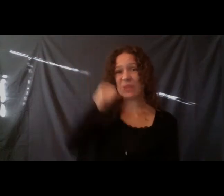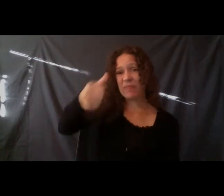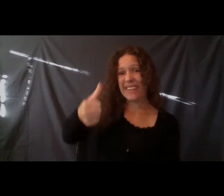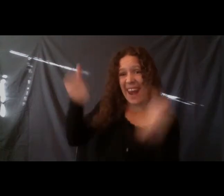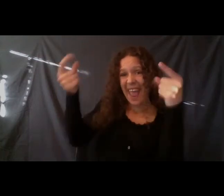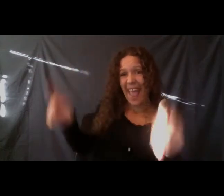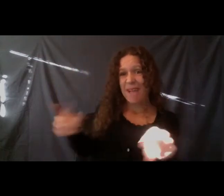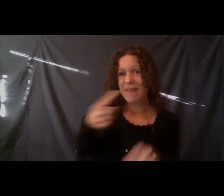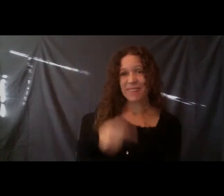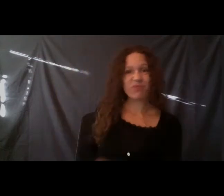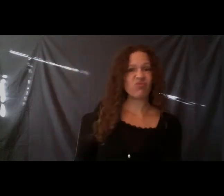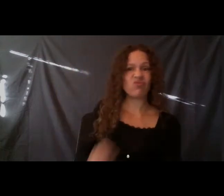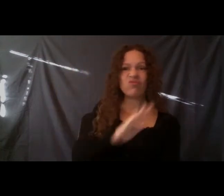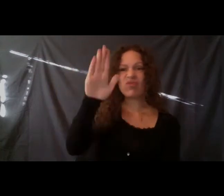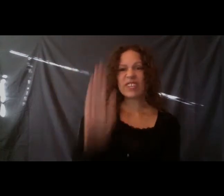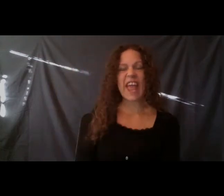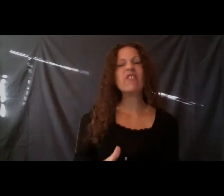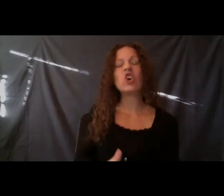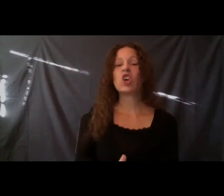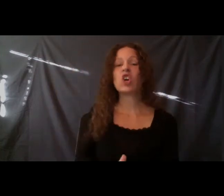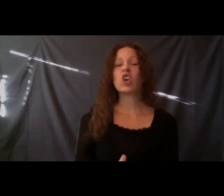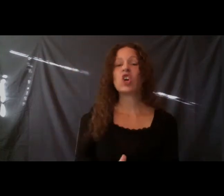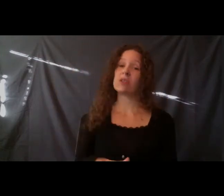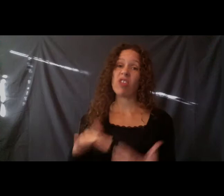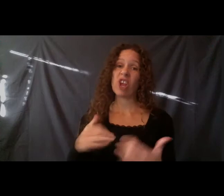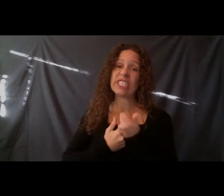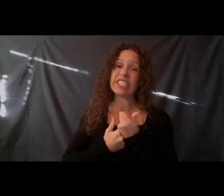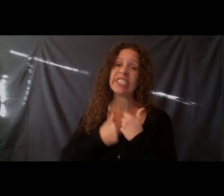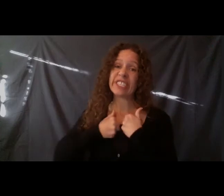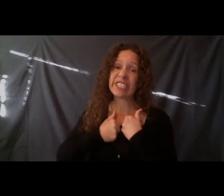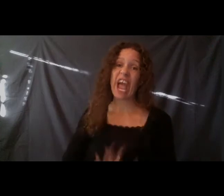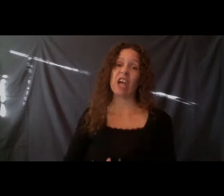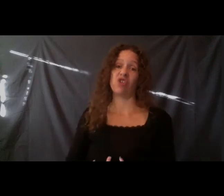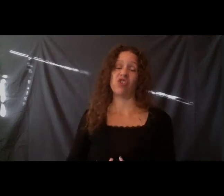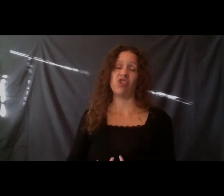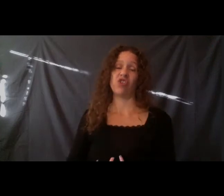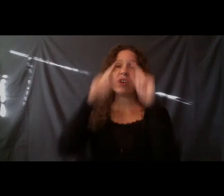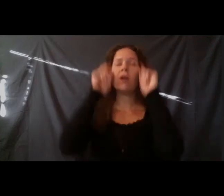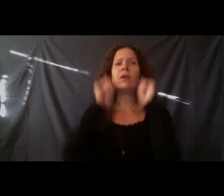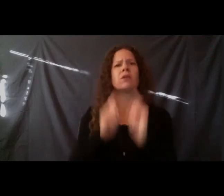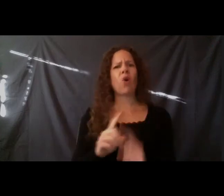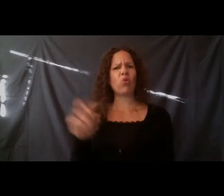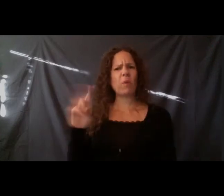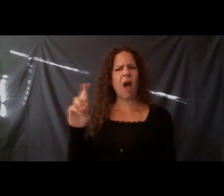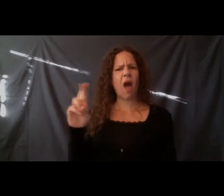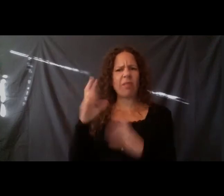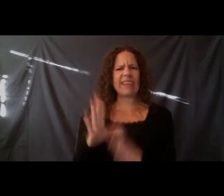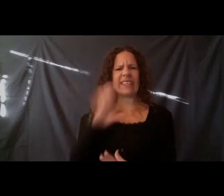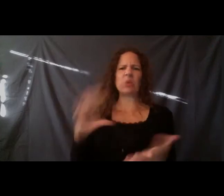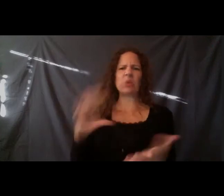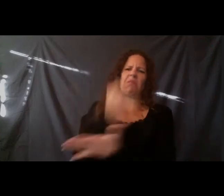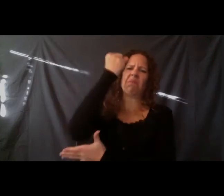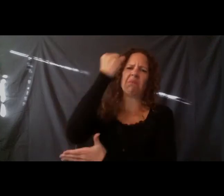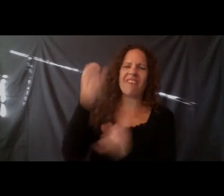we're tired of it. And Republicans are also going to capitalize on that. So we need to have a program to continually